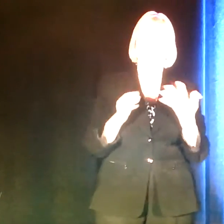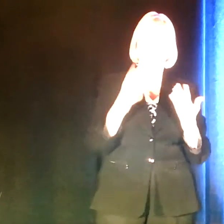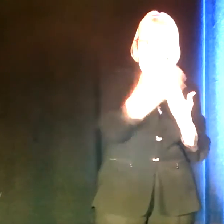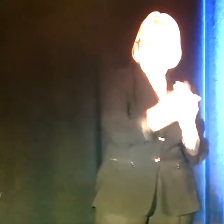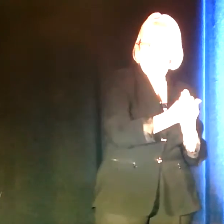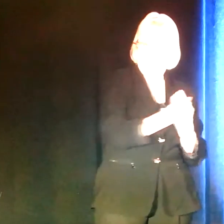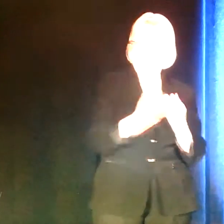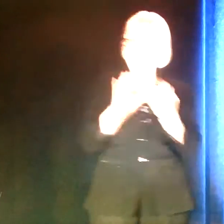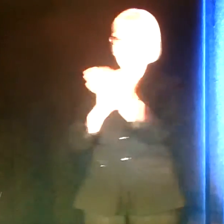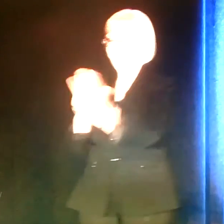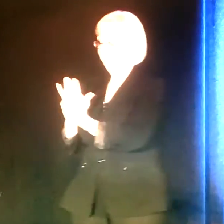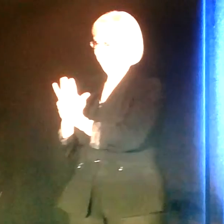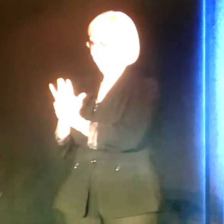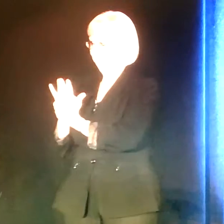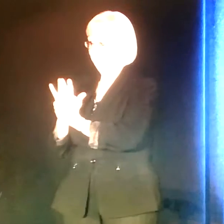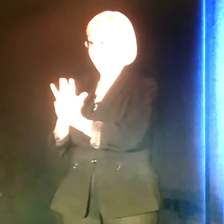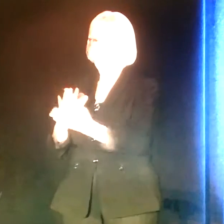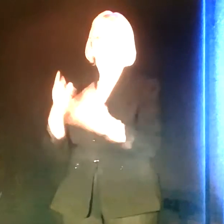They have that skill.